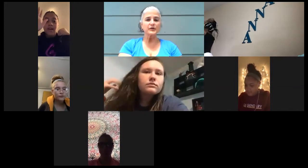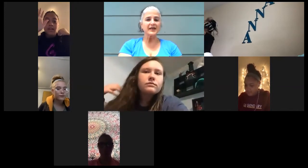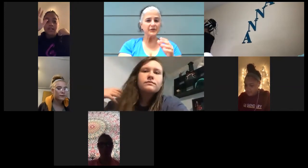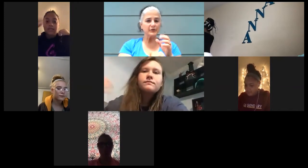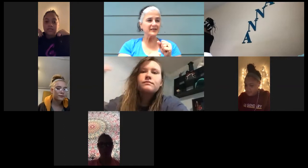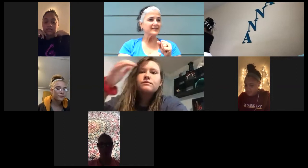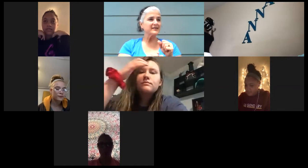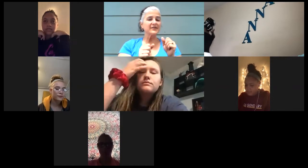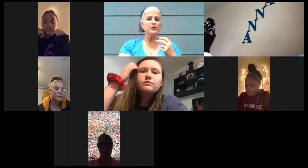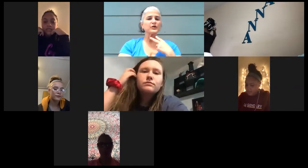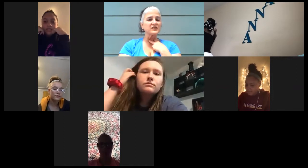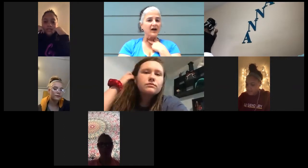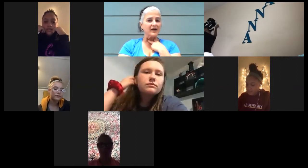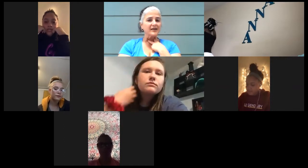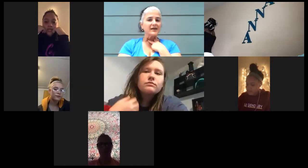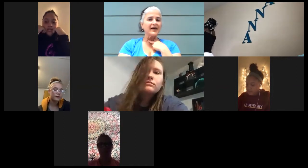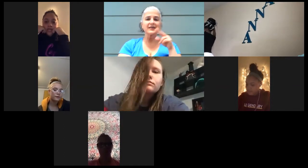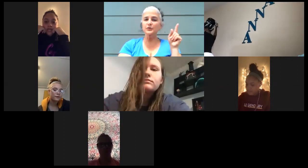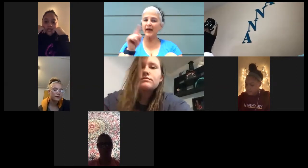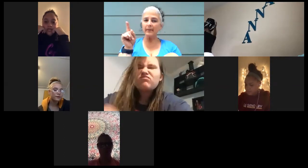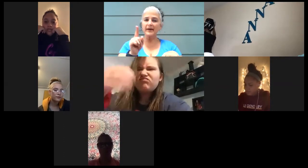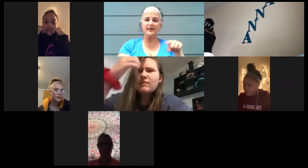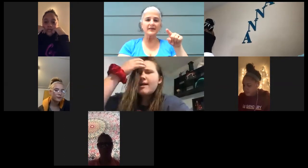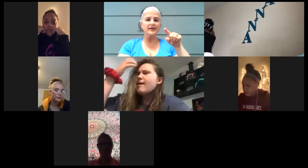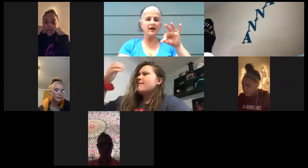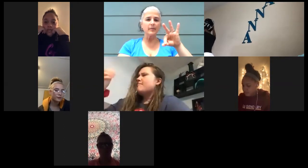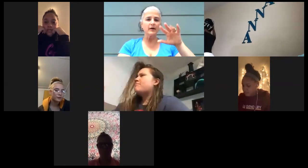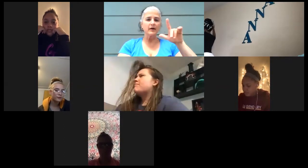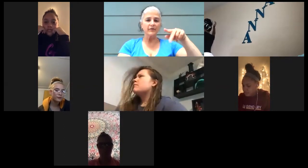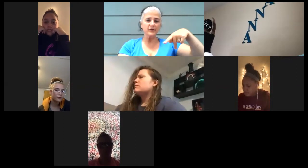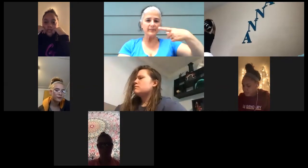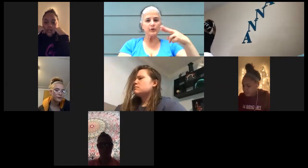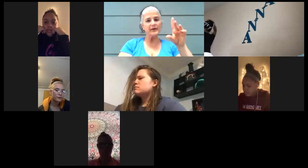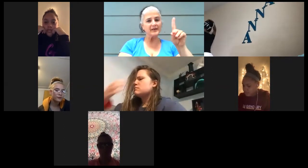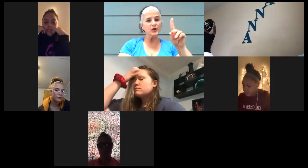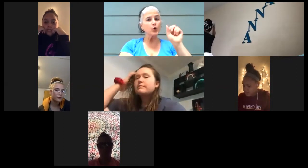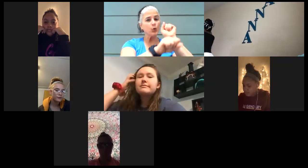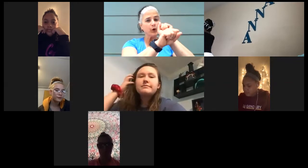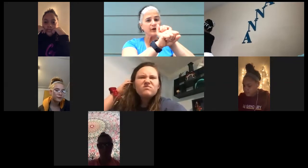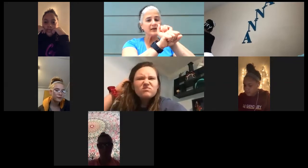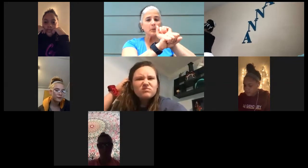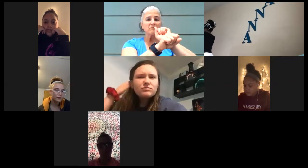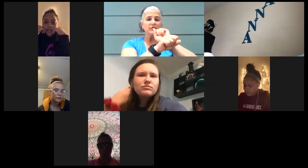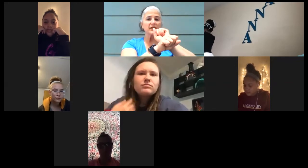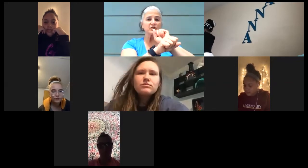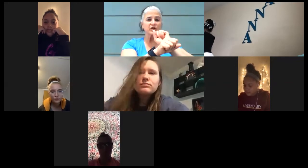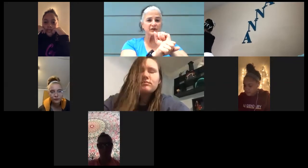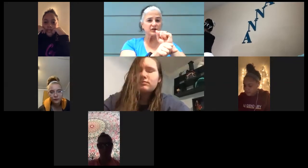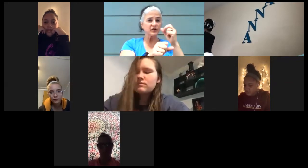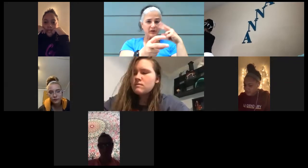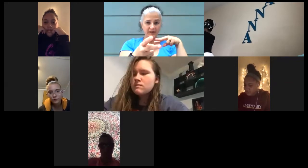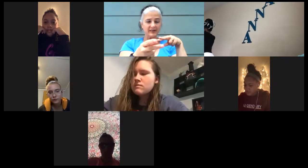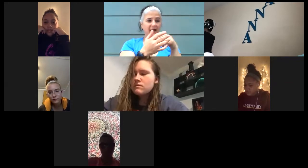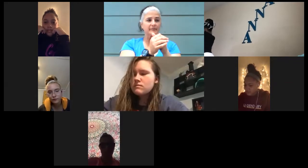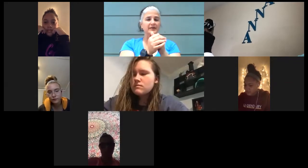If you could get those in, if you are stuck and you can't make the Flipgrid work, then